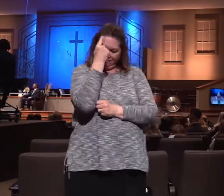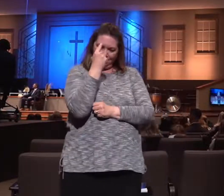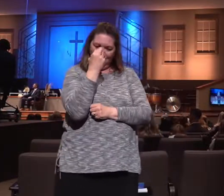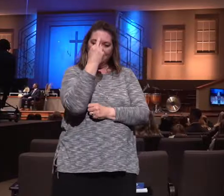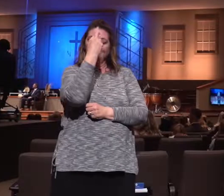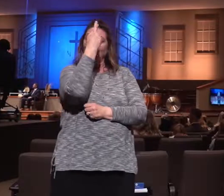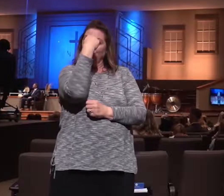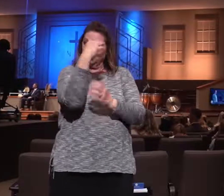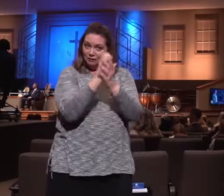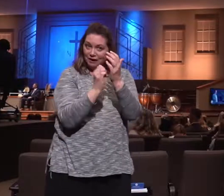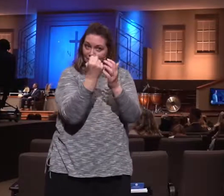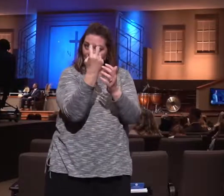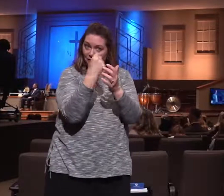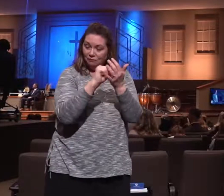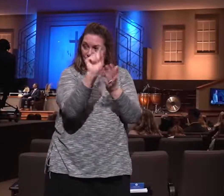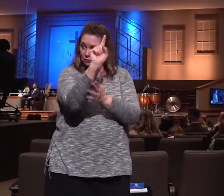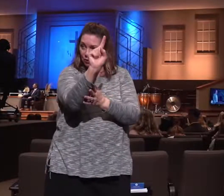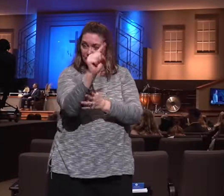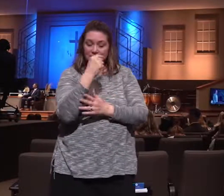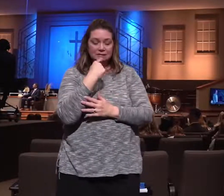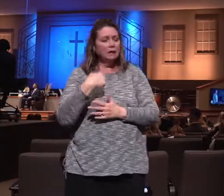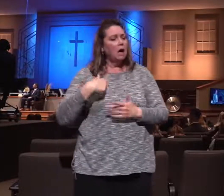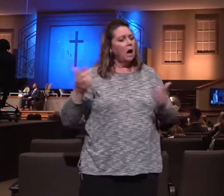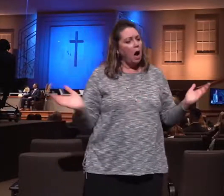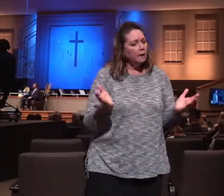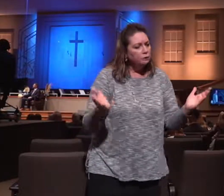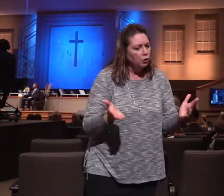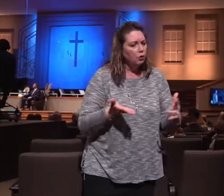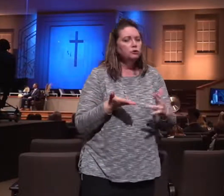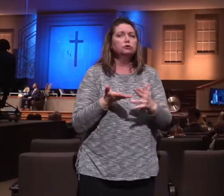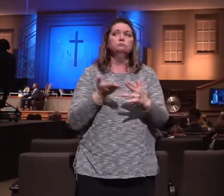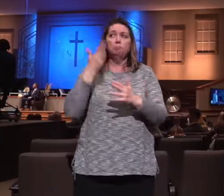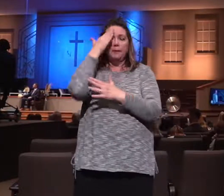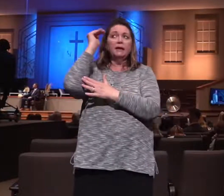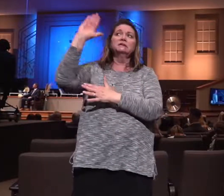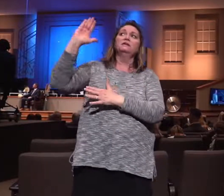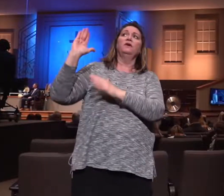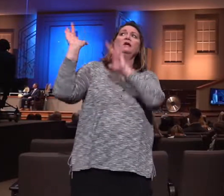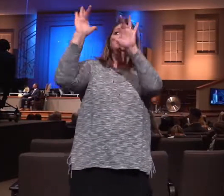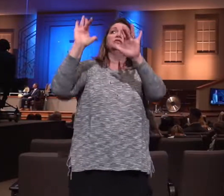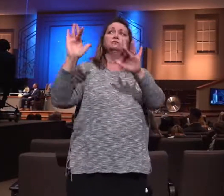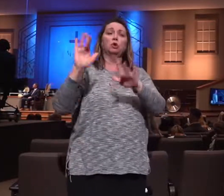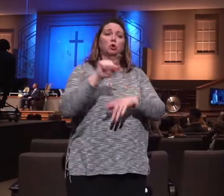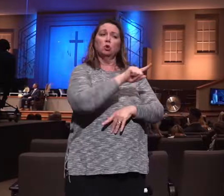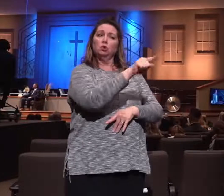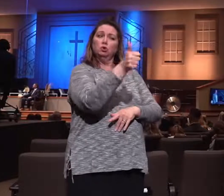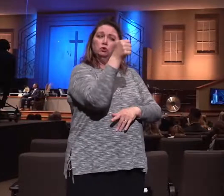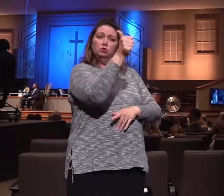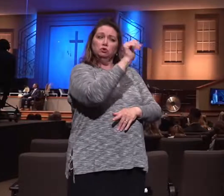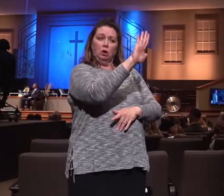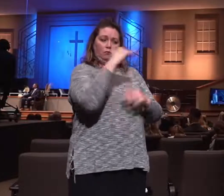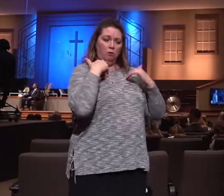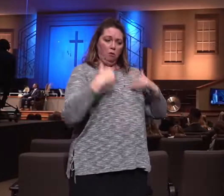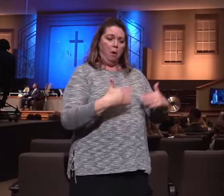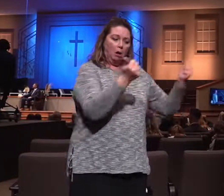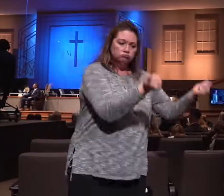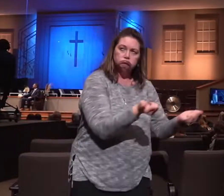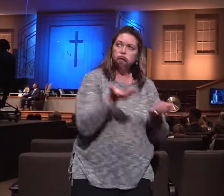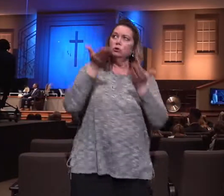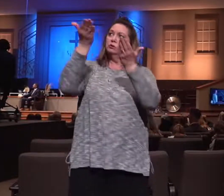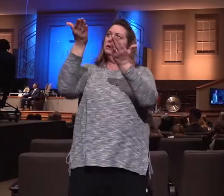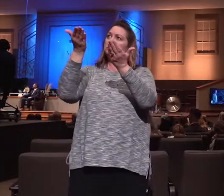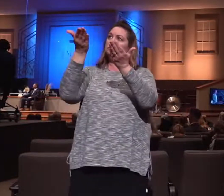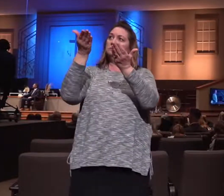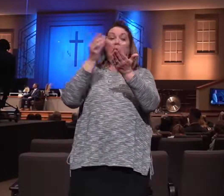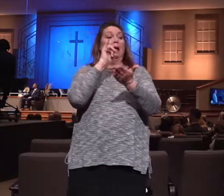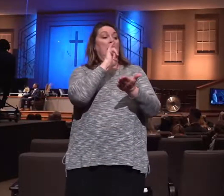1. I beseech you therefore, brethren, by the mercies of God, that you present your bodies a living sacrifice, holy, acceptable unto